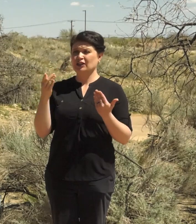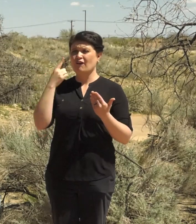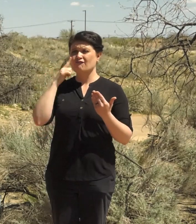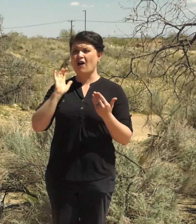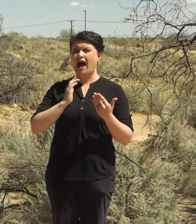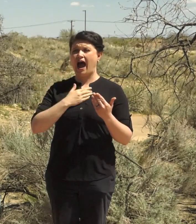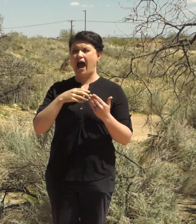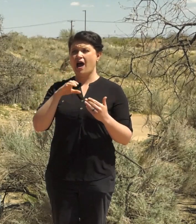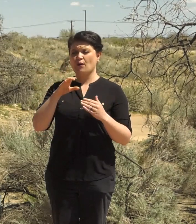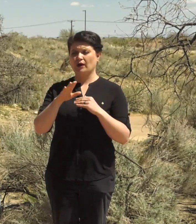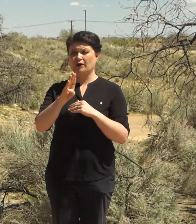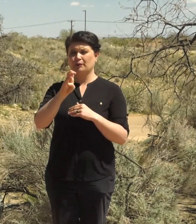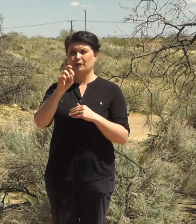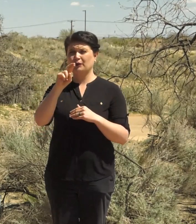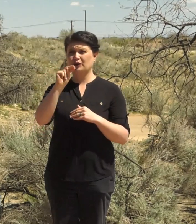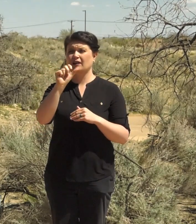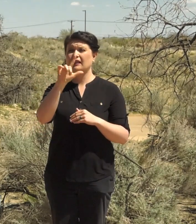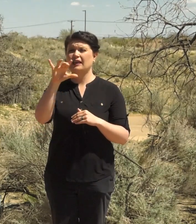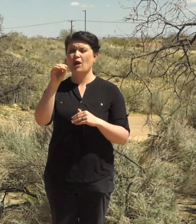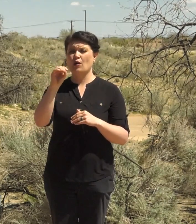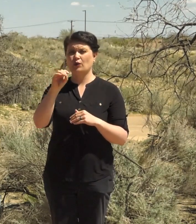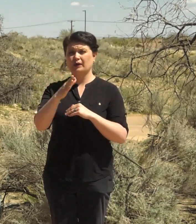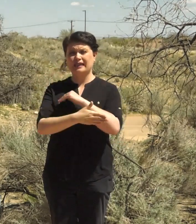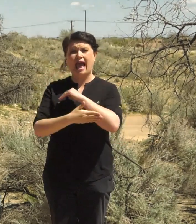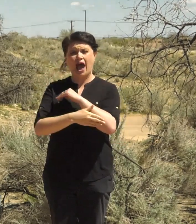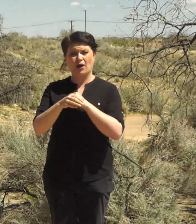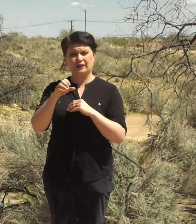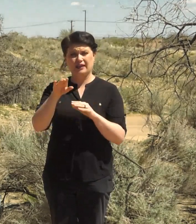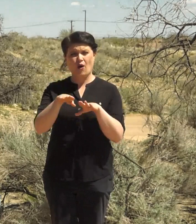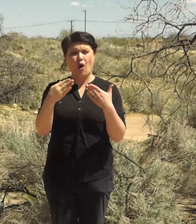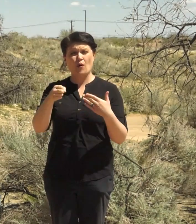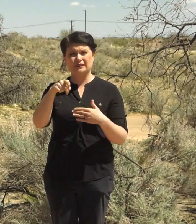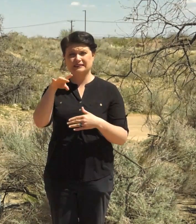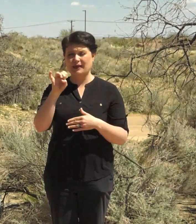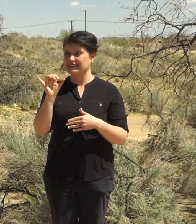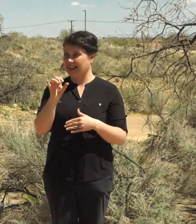gem facilities. Love that one in the South Valley too, the Hubble House. Go ahead.